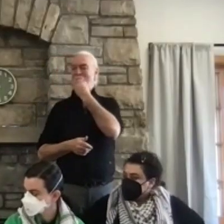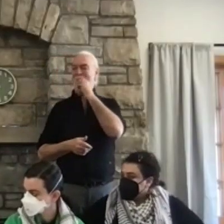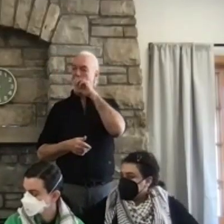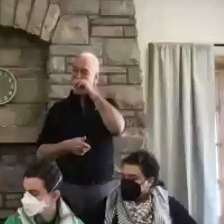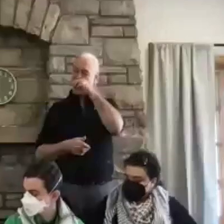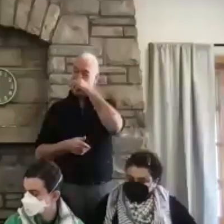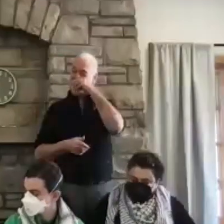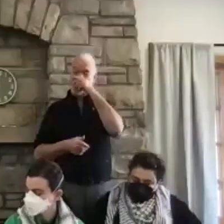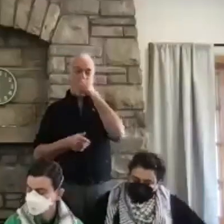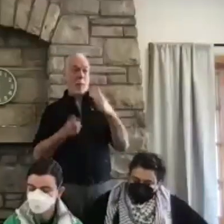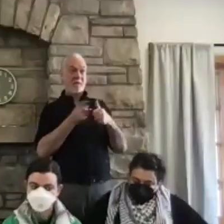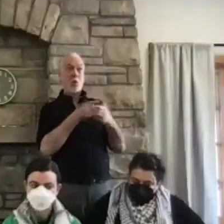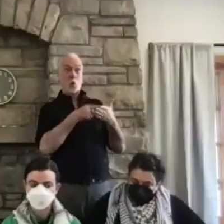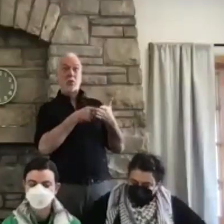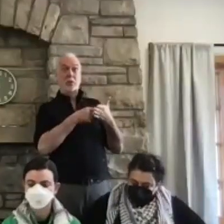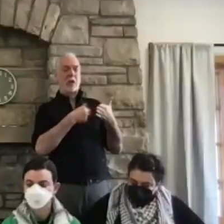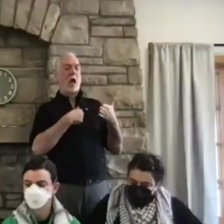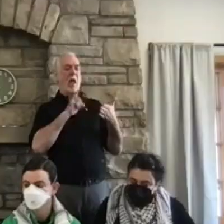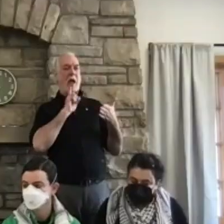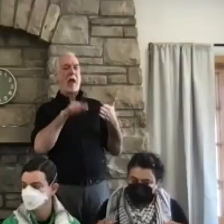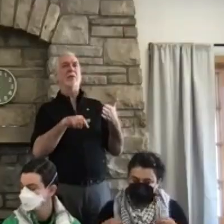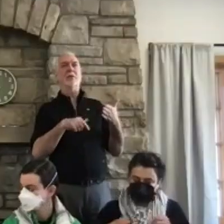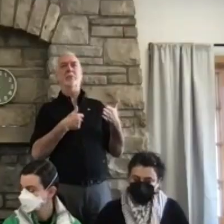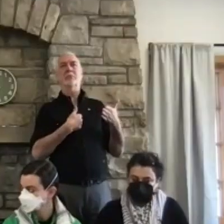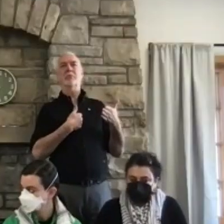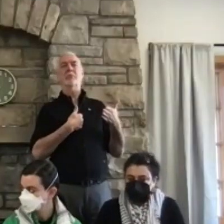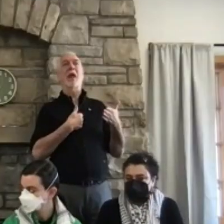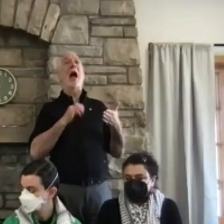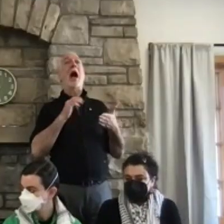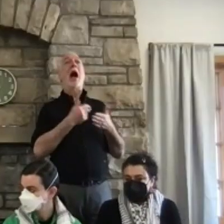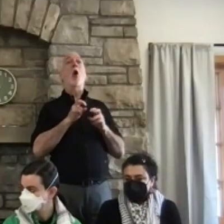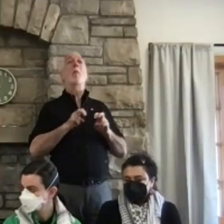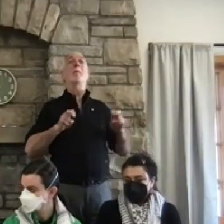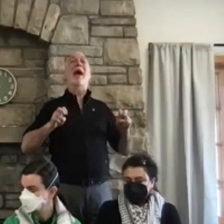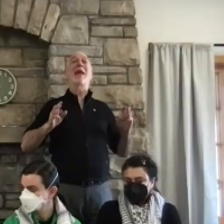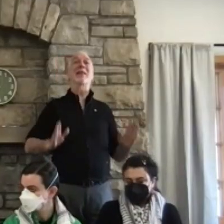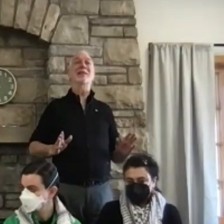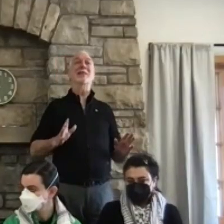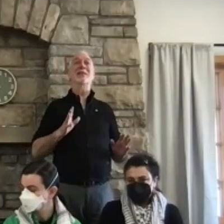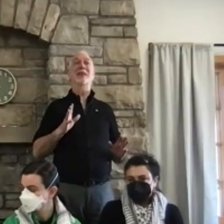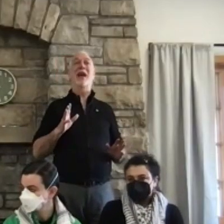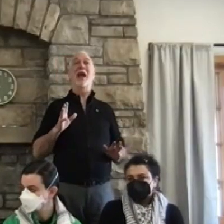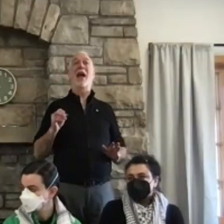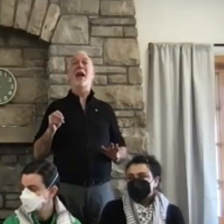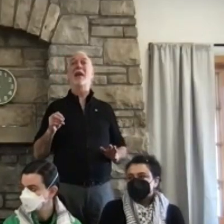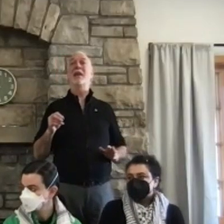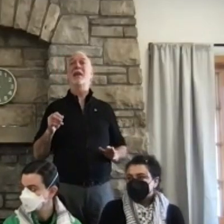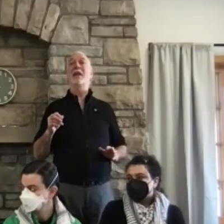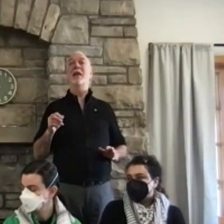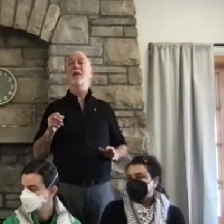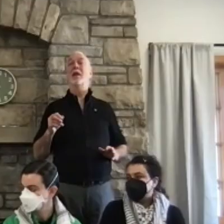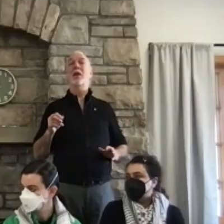can answer the first one. So our panelists and young reader from this morning